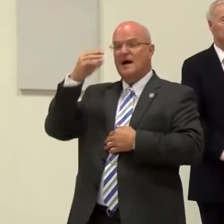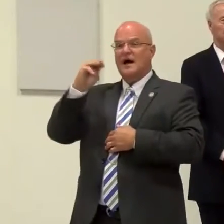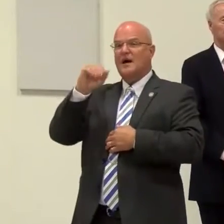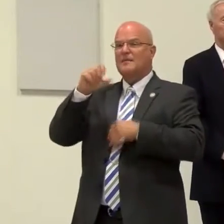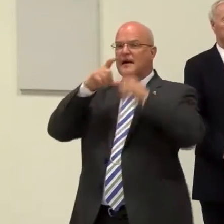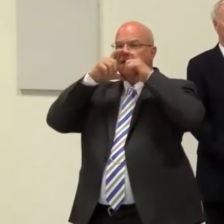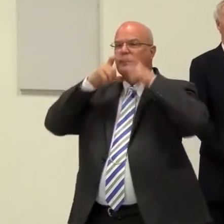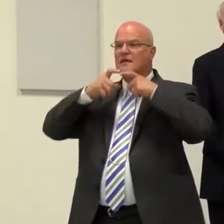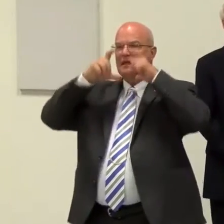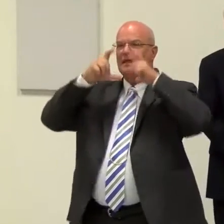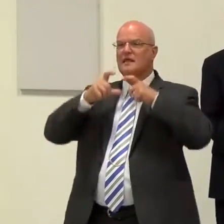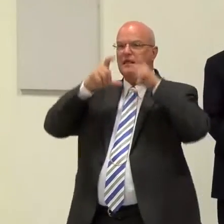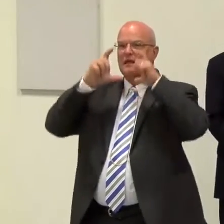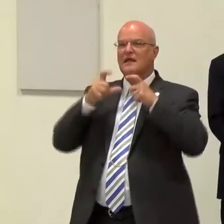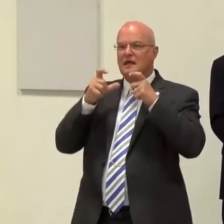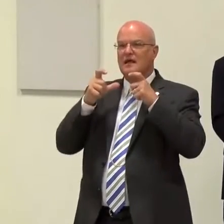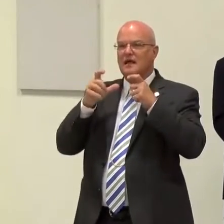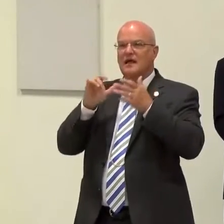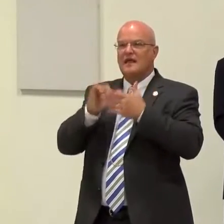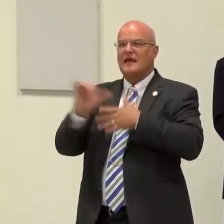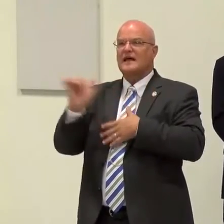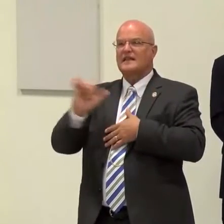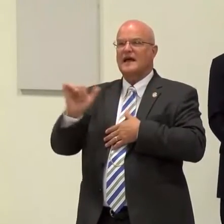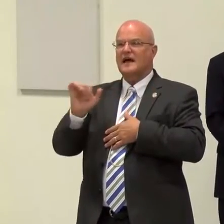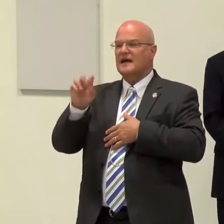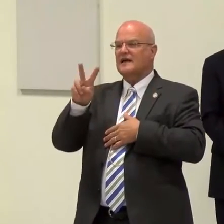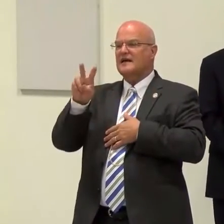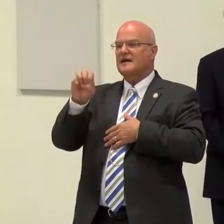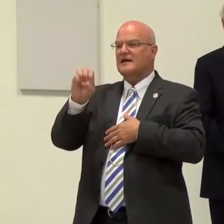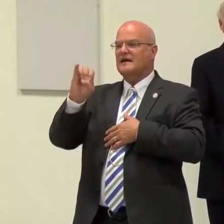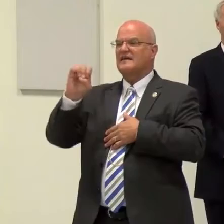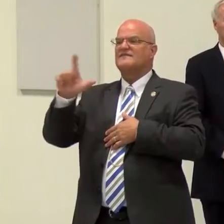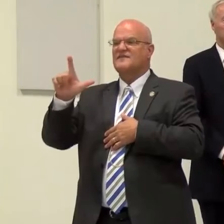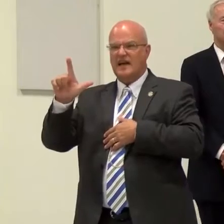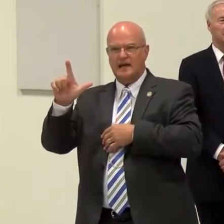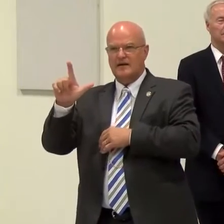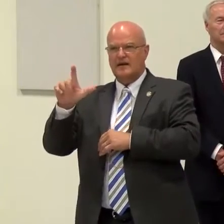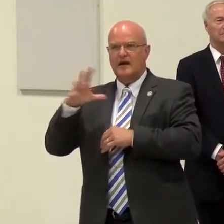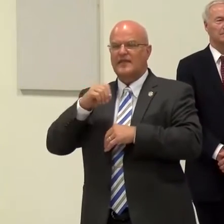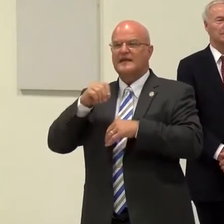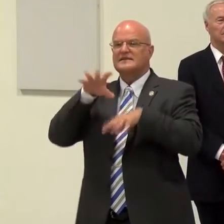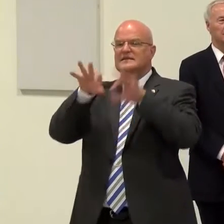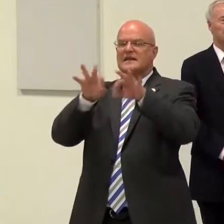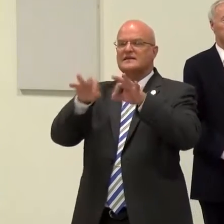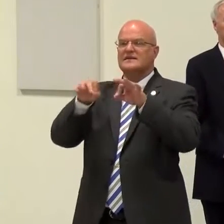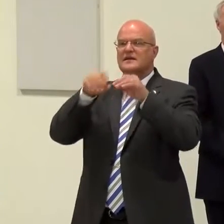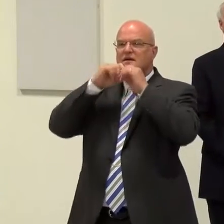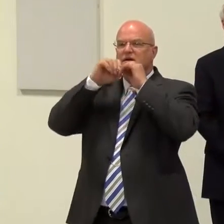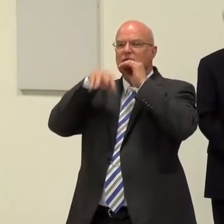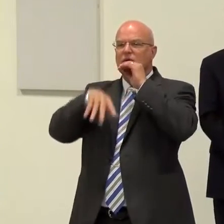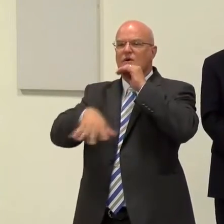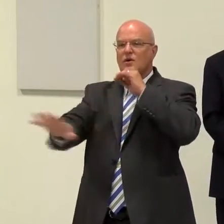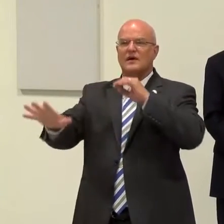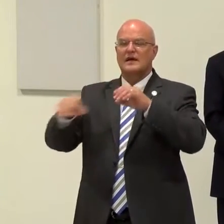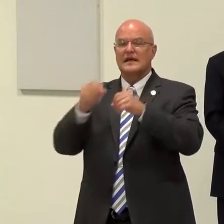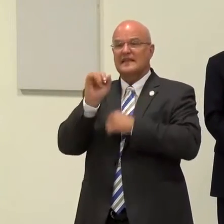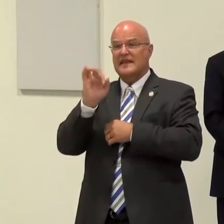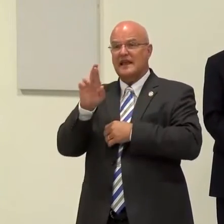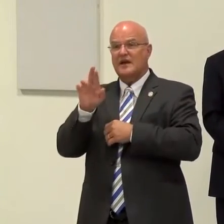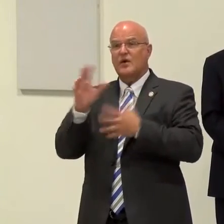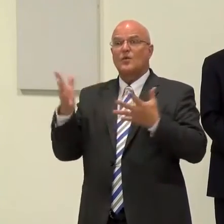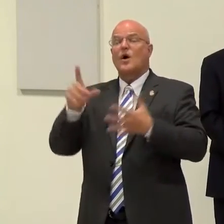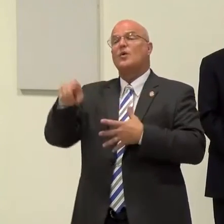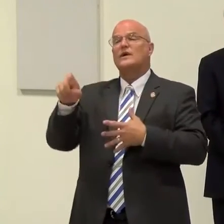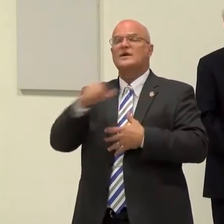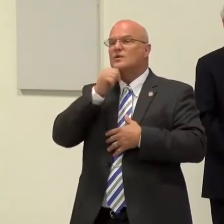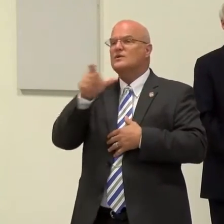mask that almost like a veil, that just captures those droplets before they get into the air is what